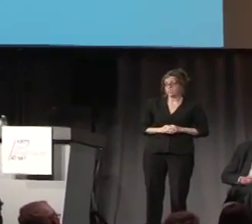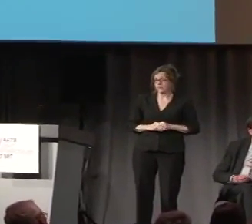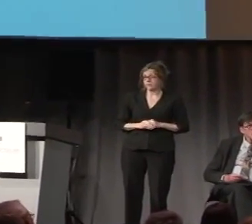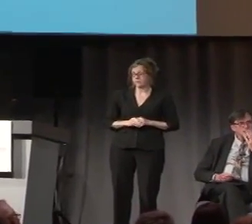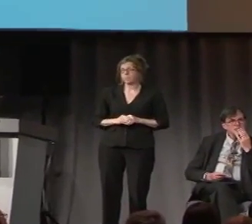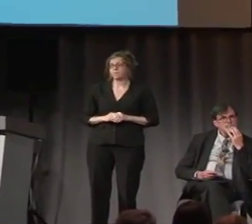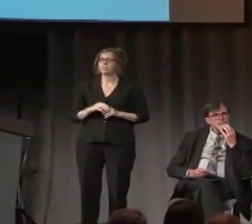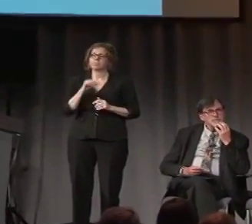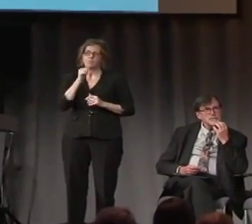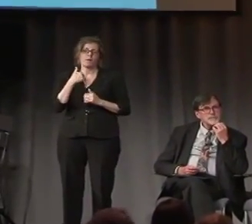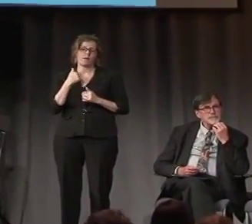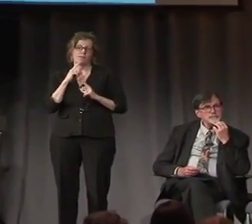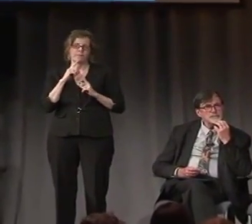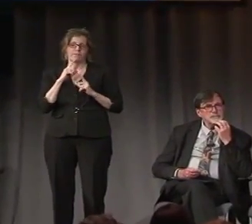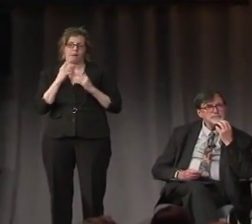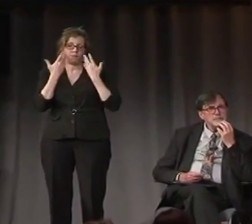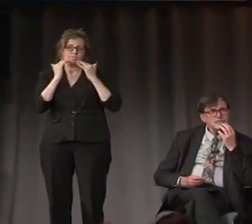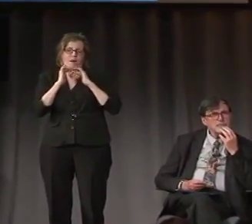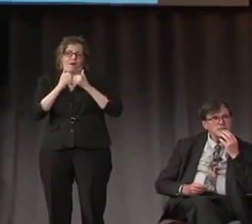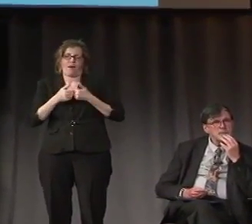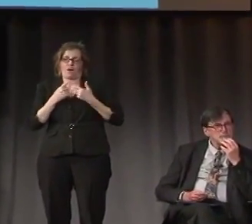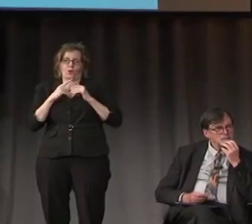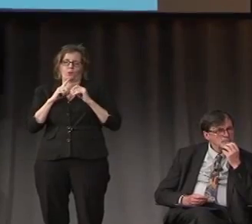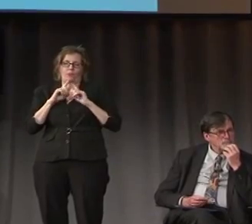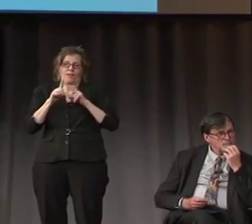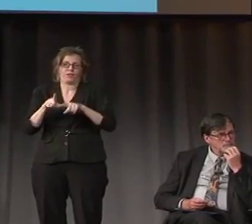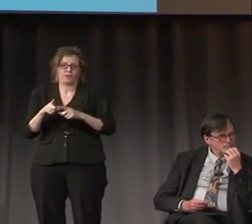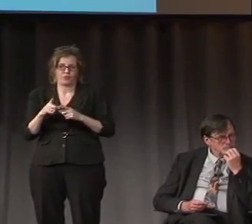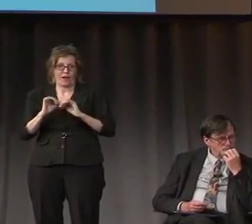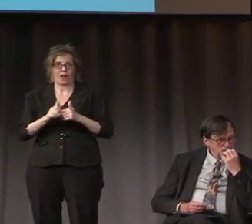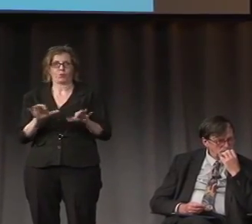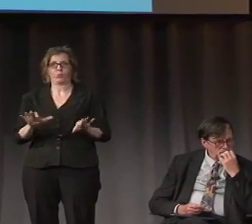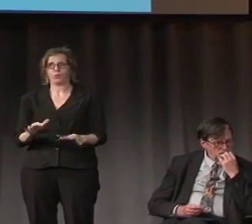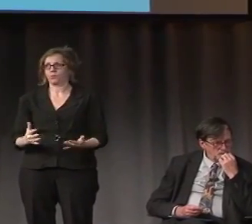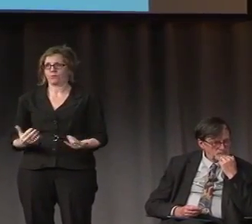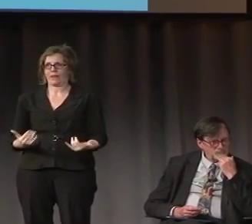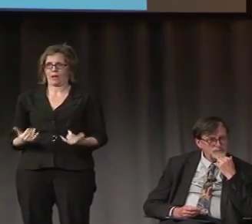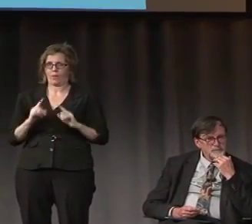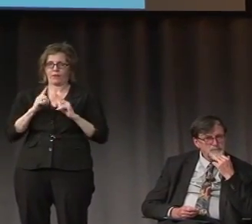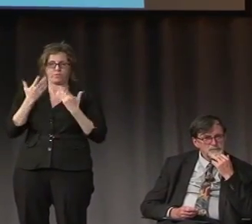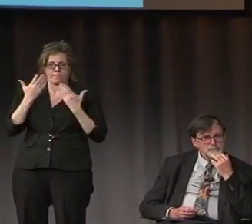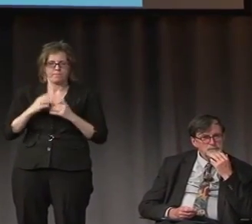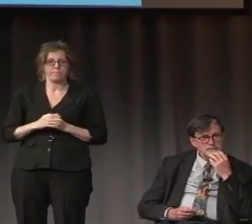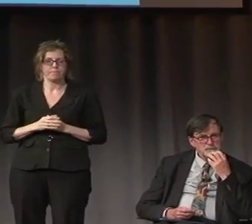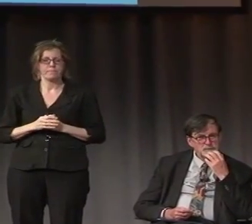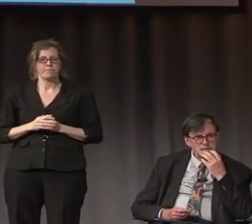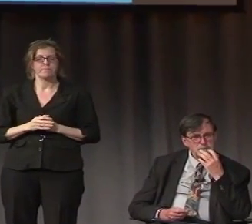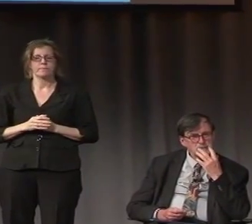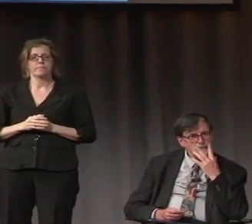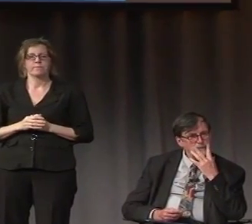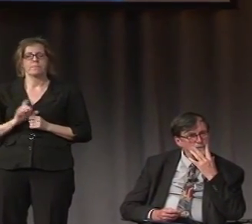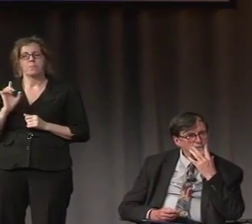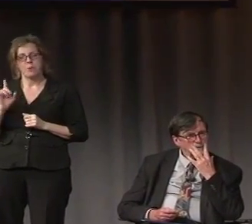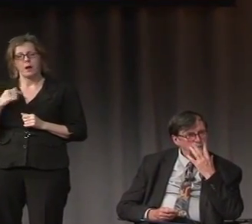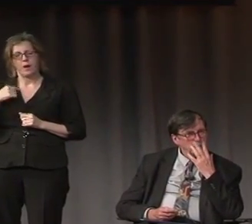an answer of how to do this right now. You know, as I said, I think the work we are doing